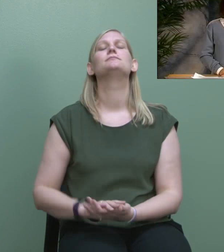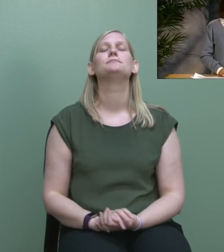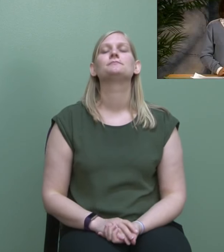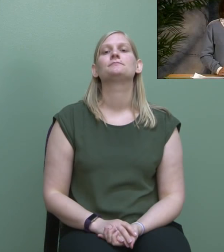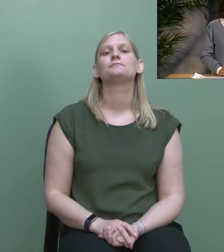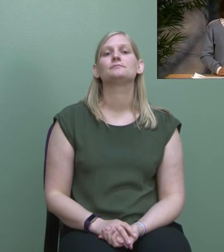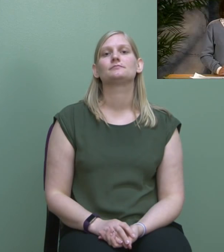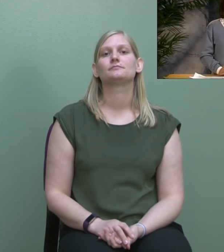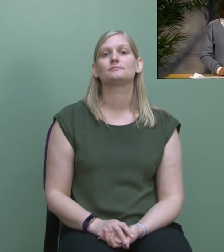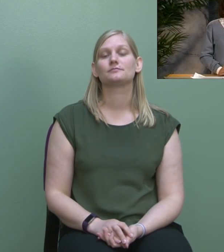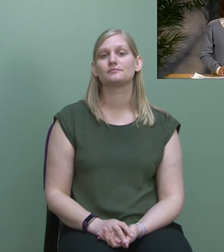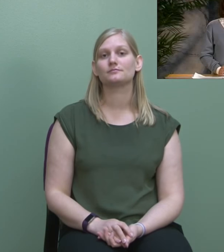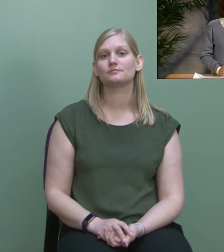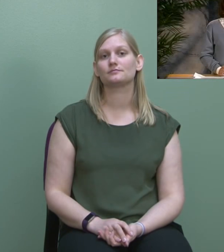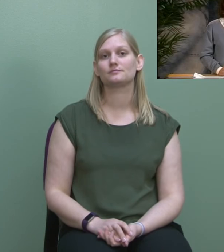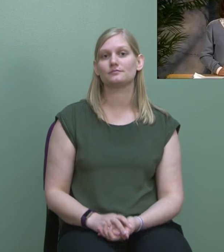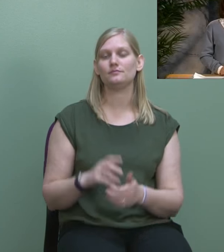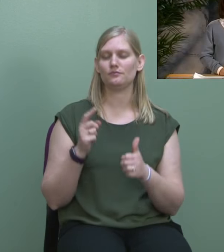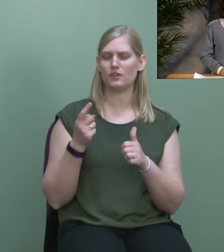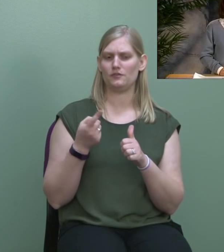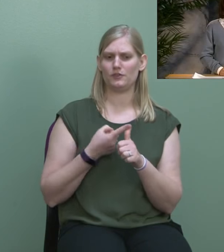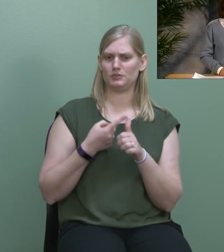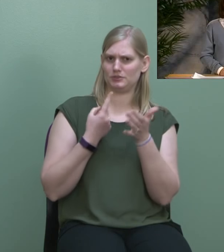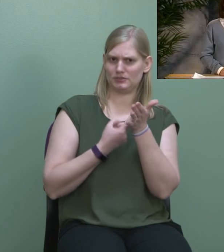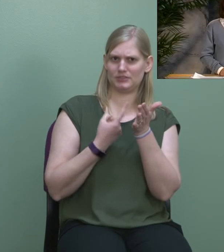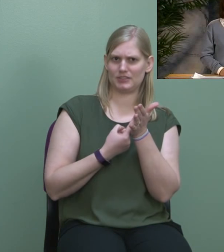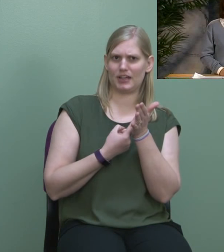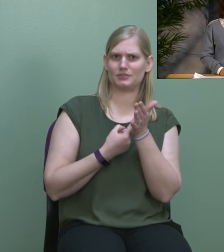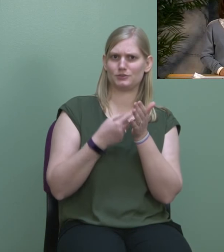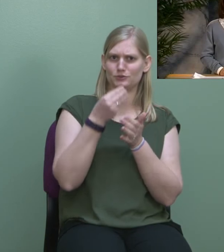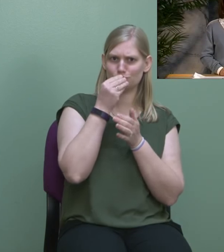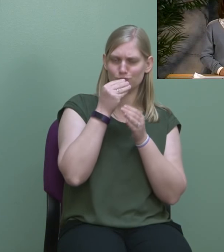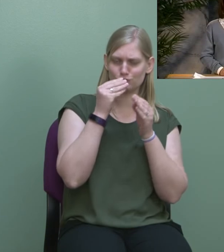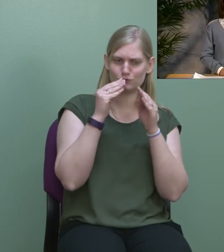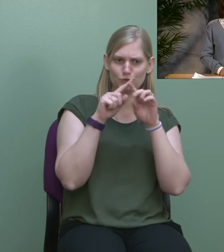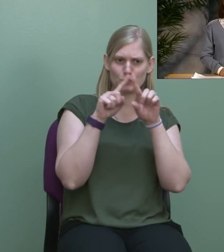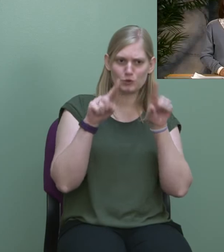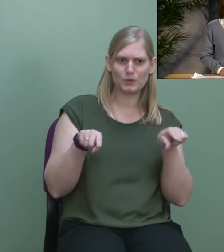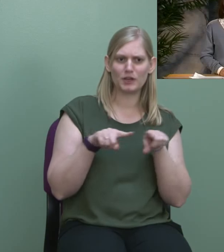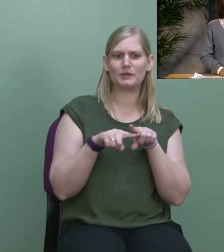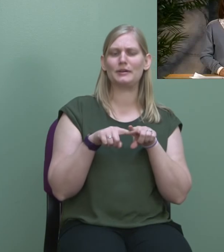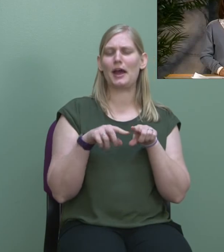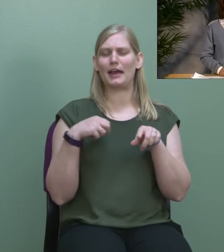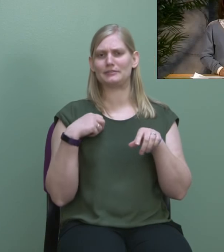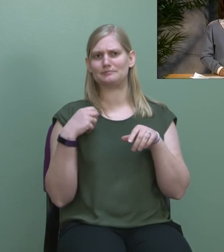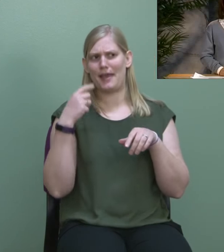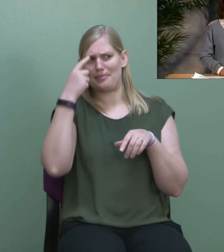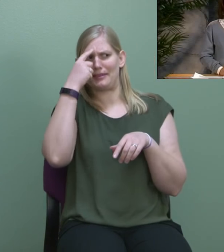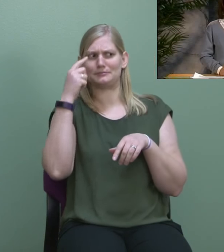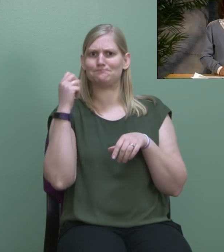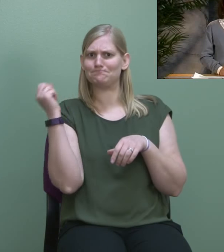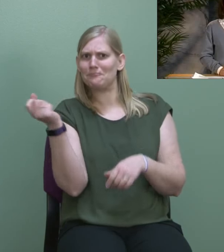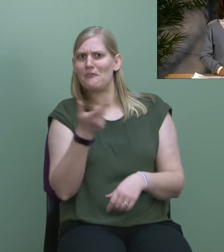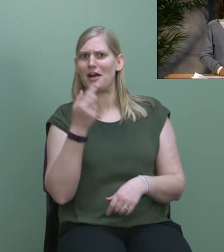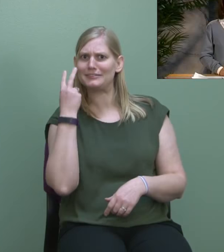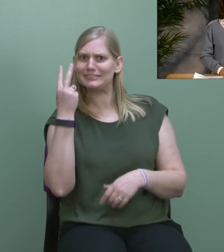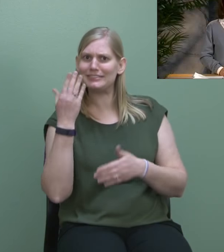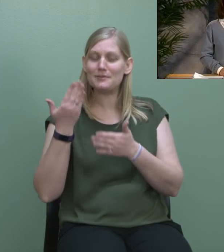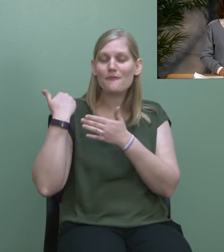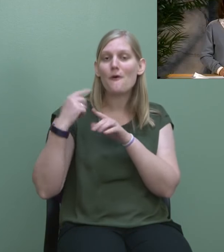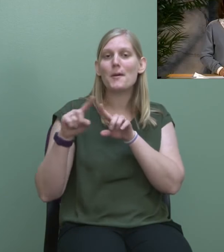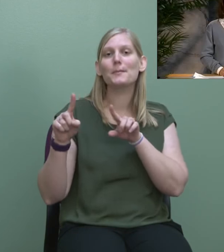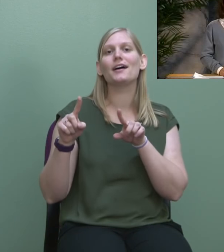First of all, I'd like to go through the food guide pyramid. We probably all have seen it, but I don't know if we've all taken a chance to really think about